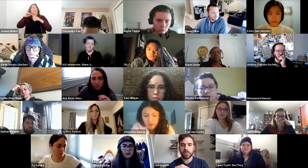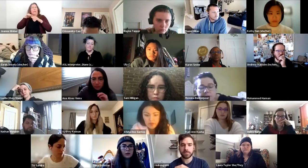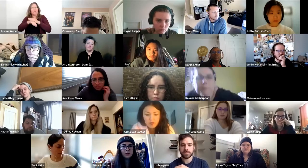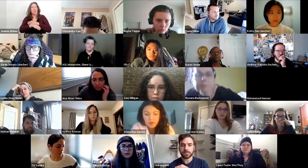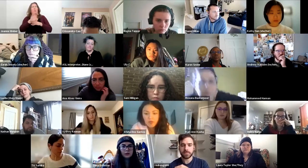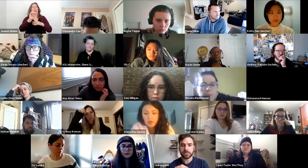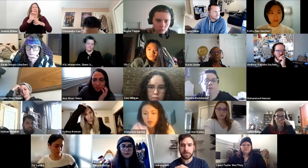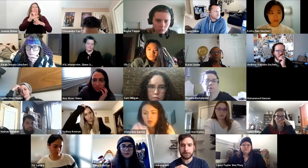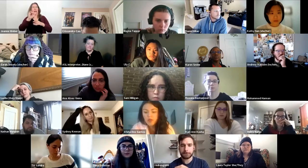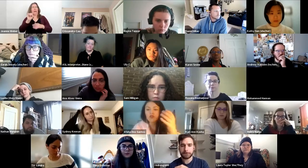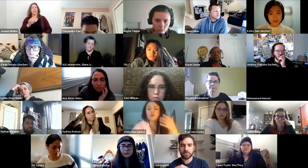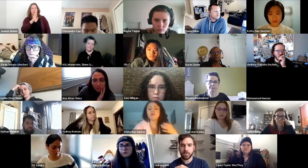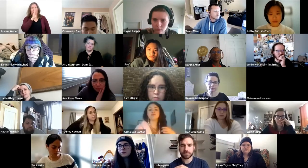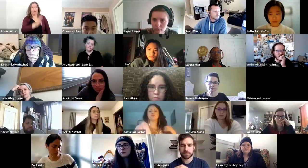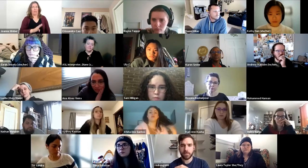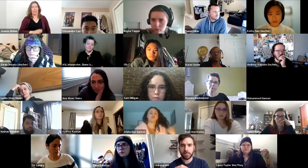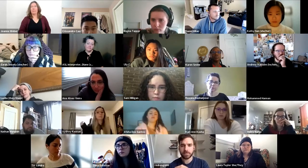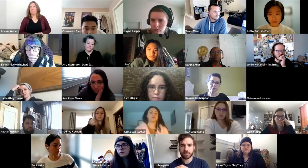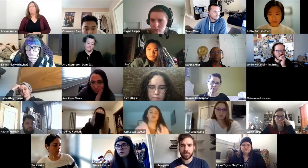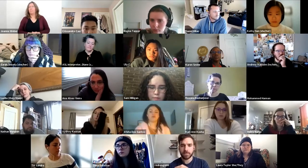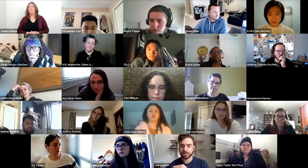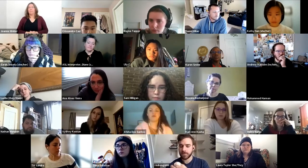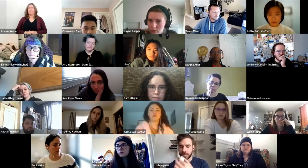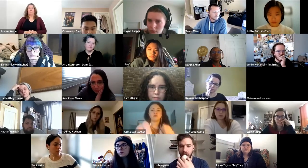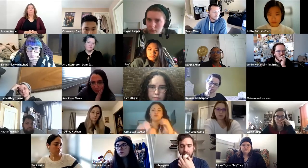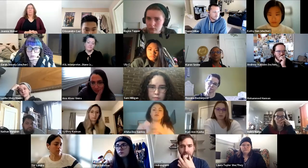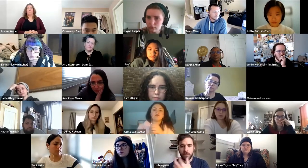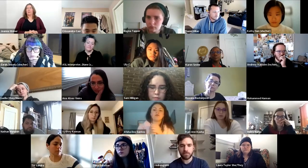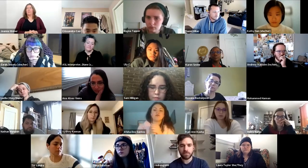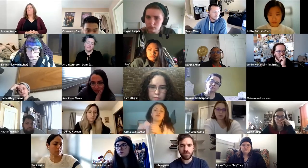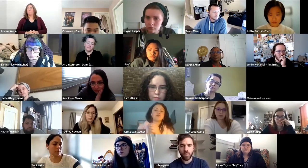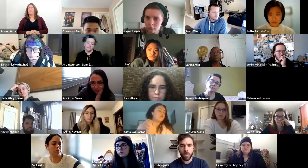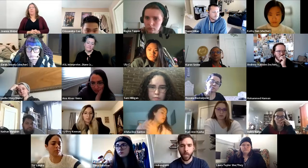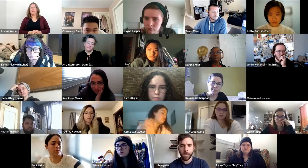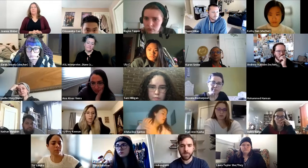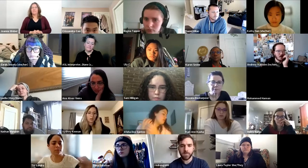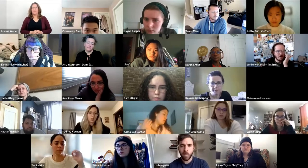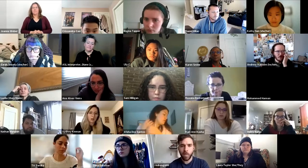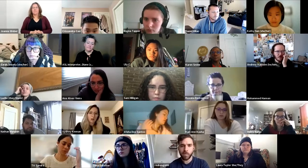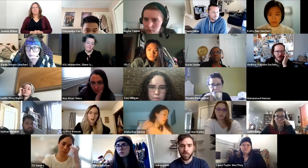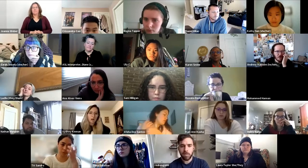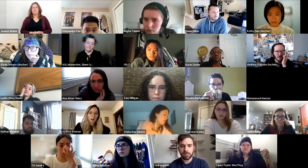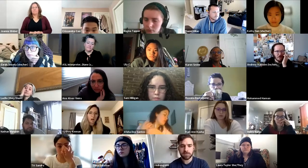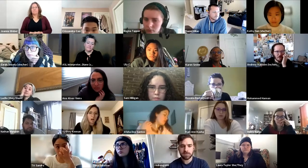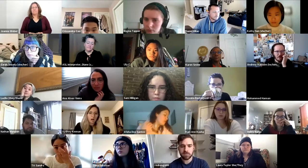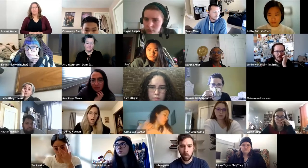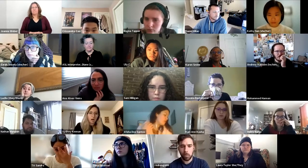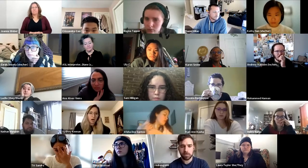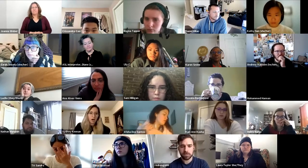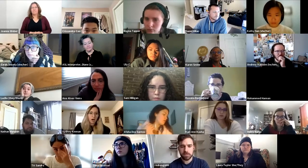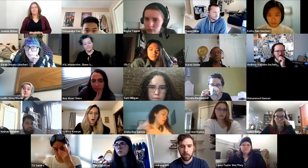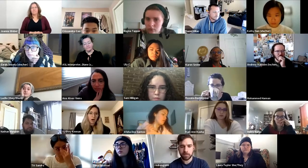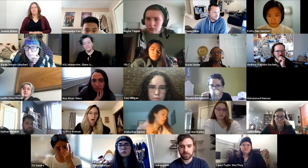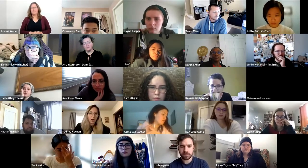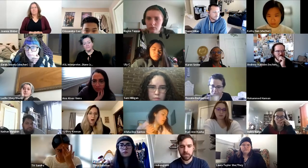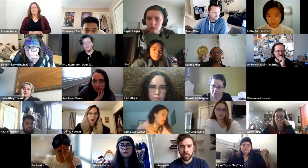doing something with it so that it's not available right now, but it should be at some point where you can go through your phone and